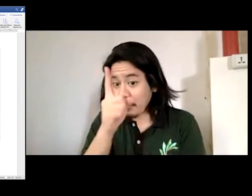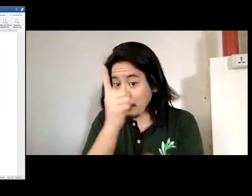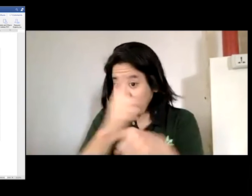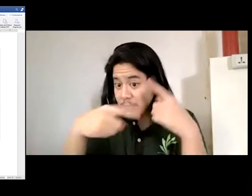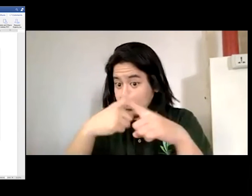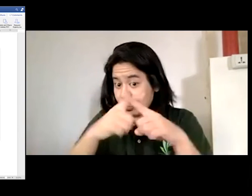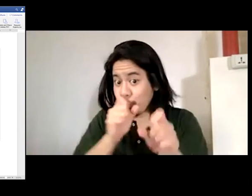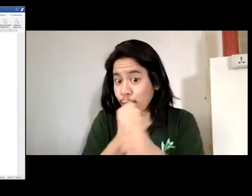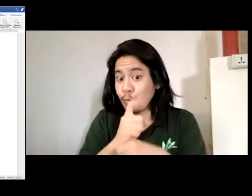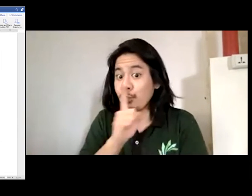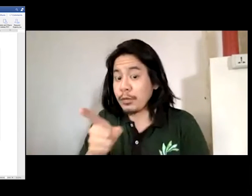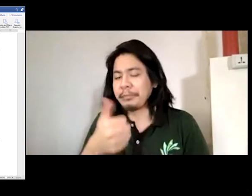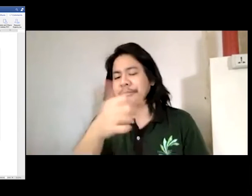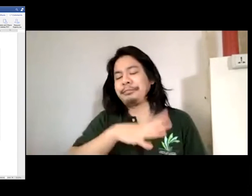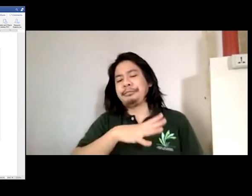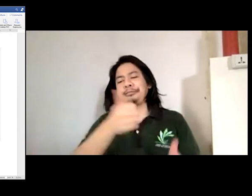sign menacing.